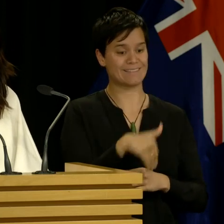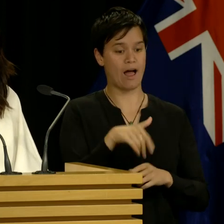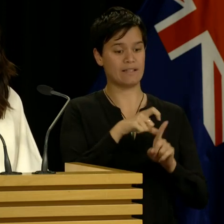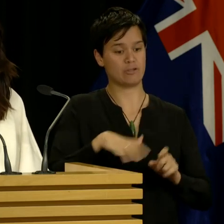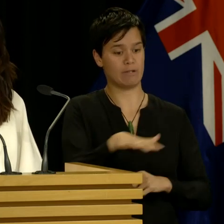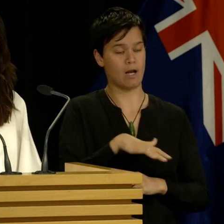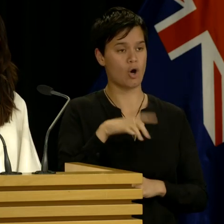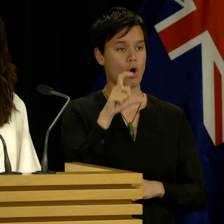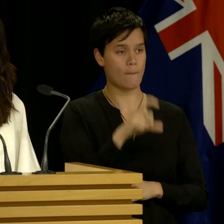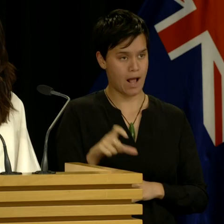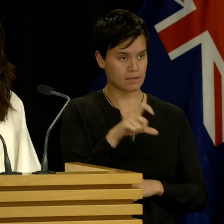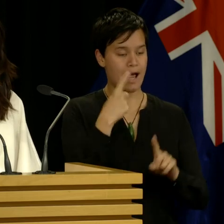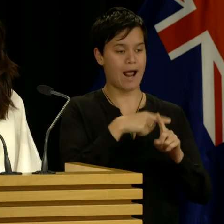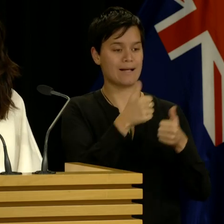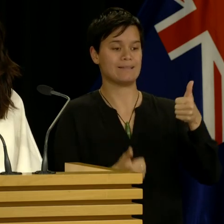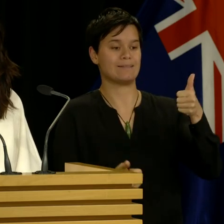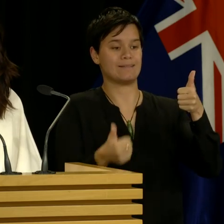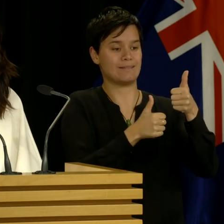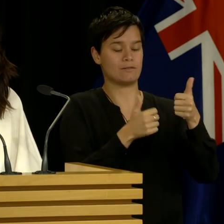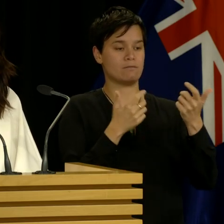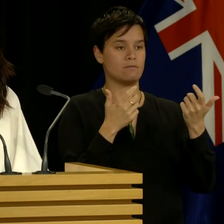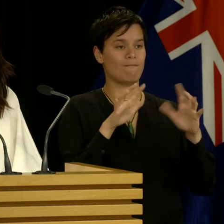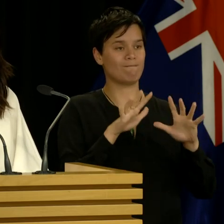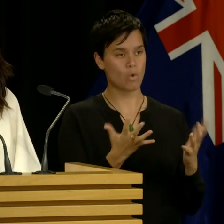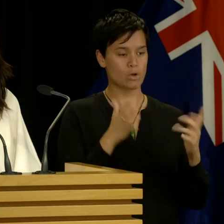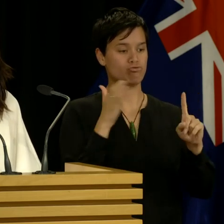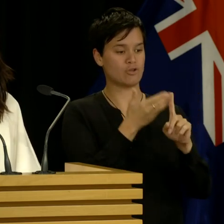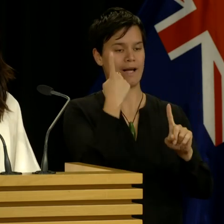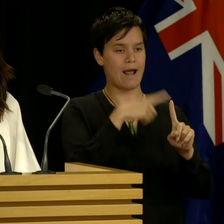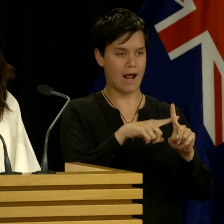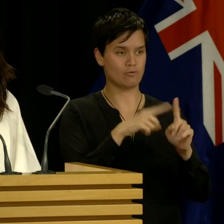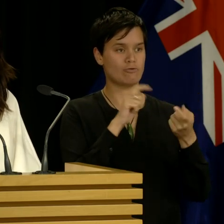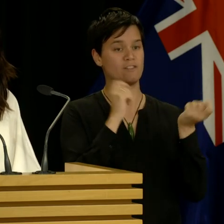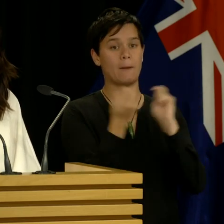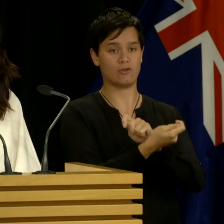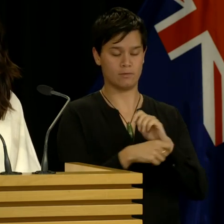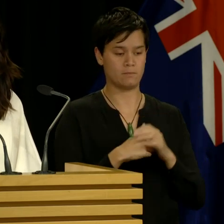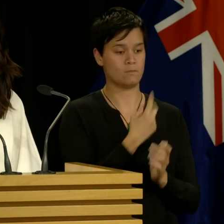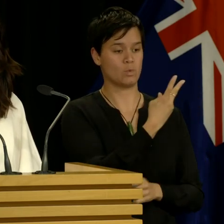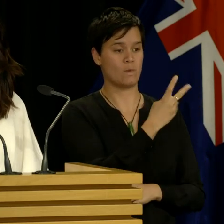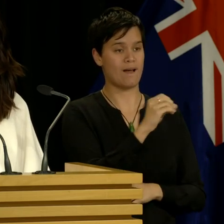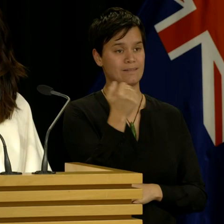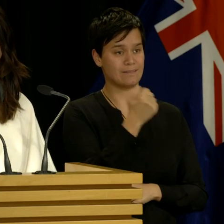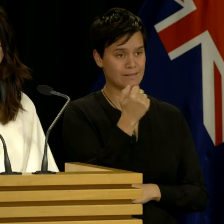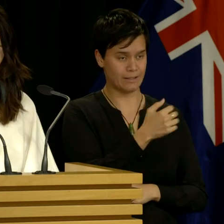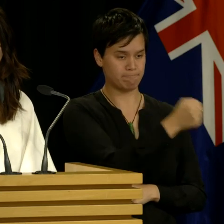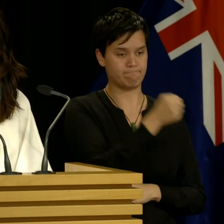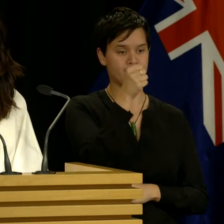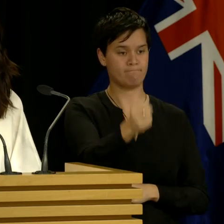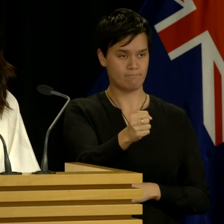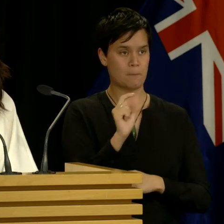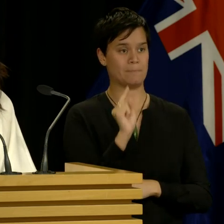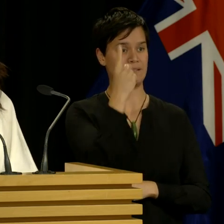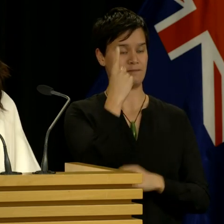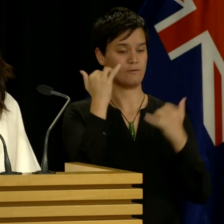and Assistant Commissioner of Strategy and Transformation. In 2016, Andy was seconded to the Ministry of Justice as